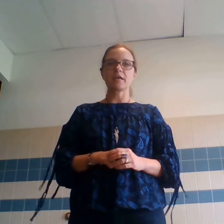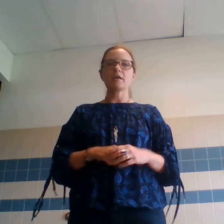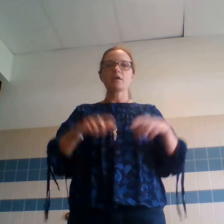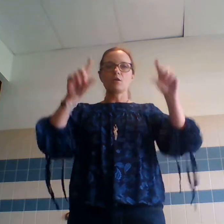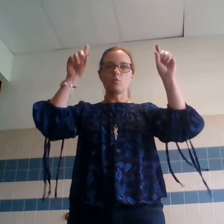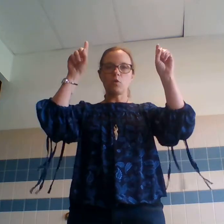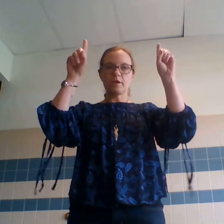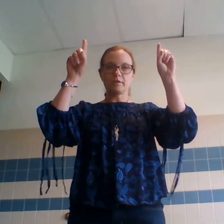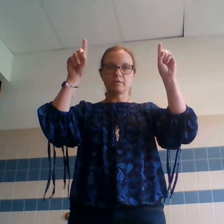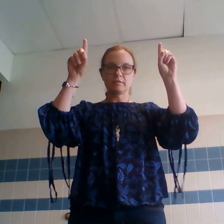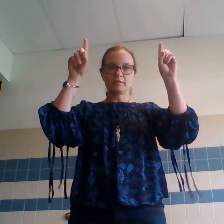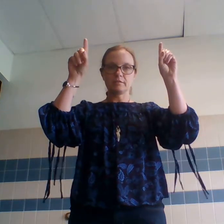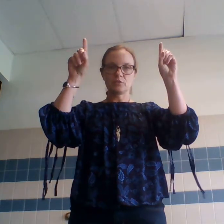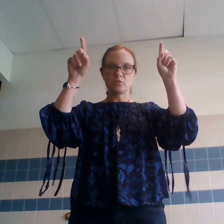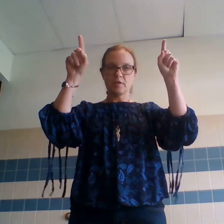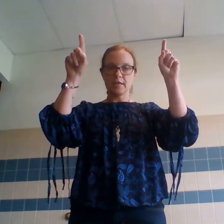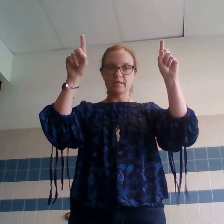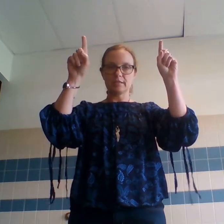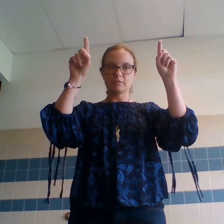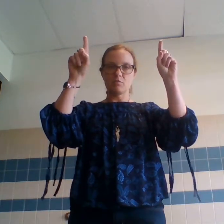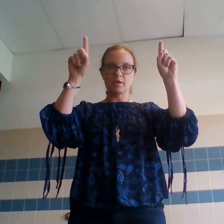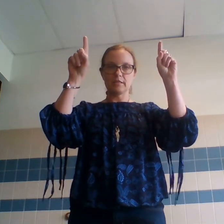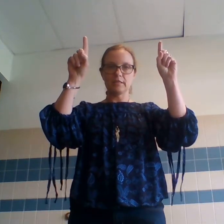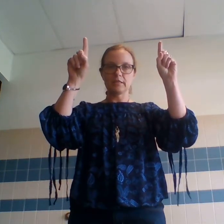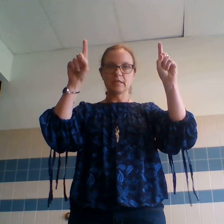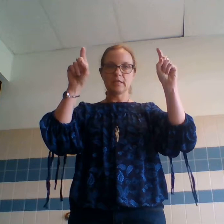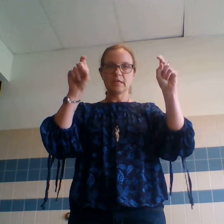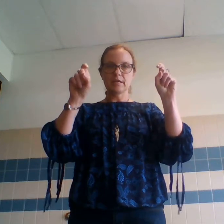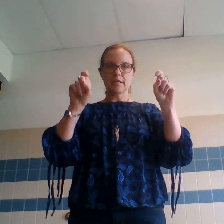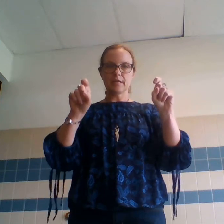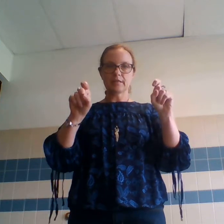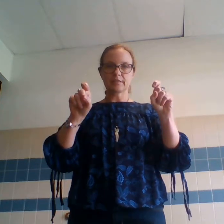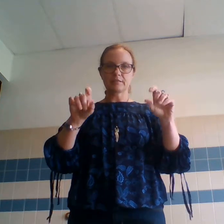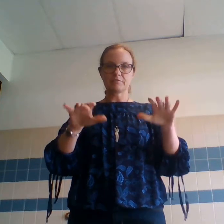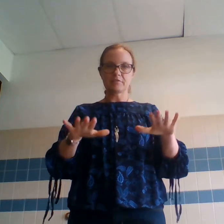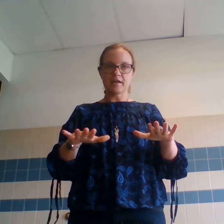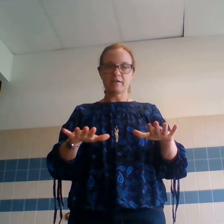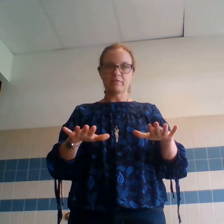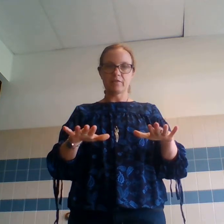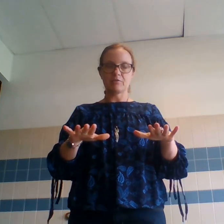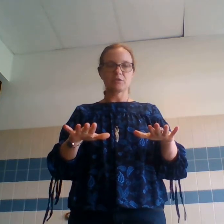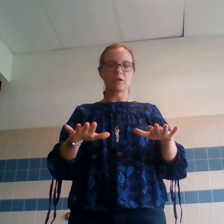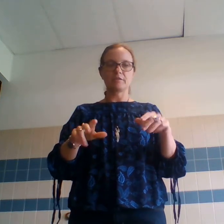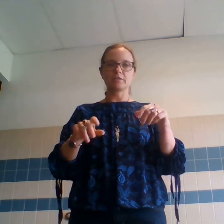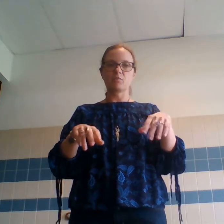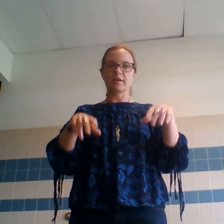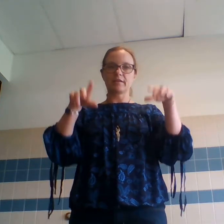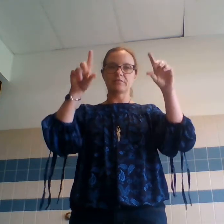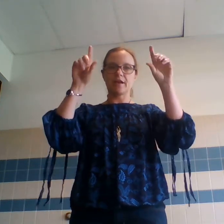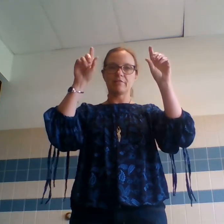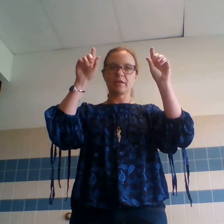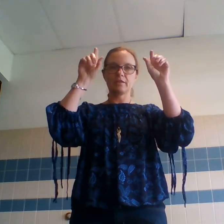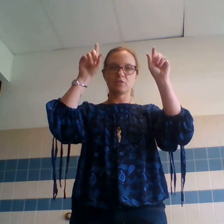take two one hands, 1x5. I always call this the 1x5, okay, because it just